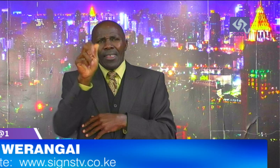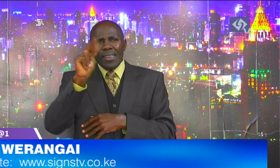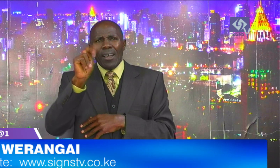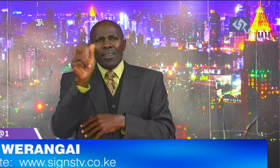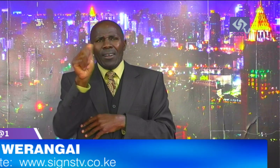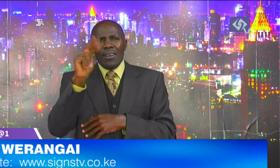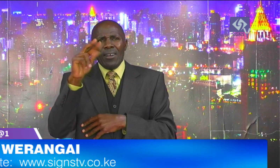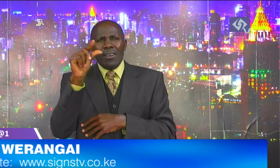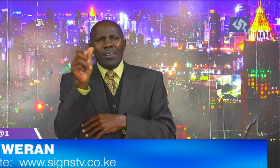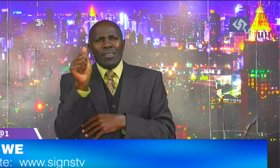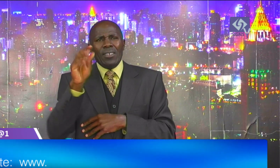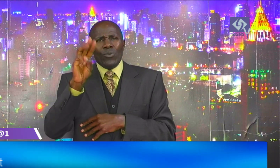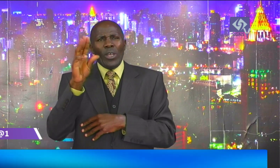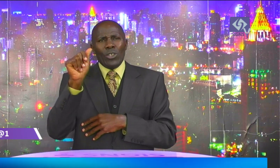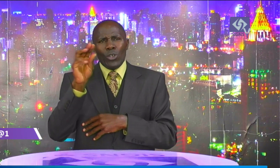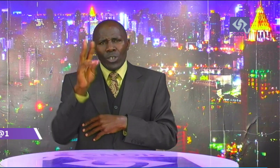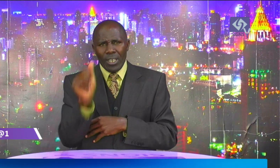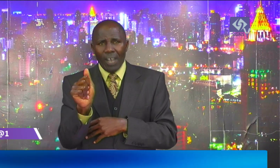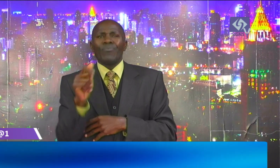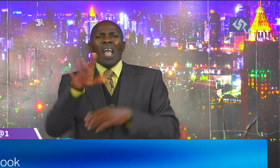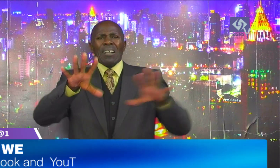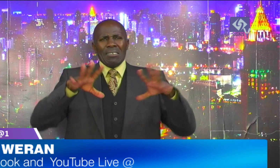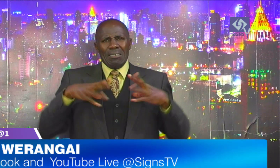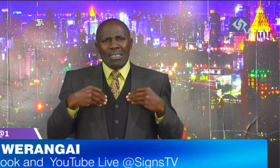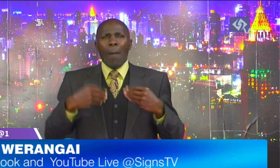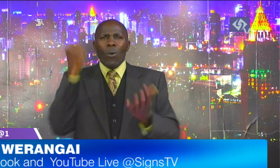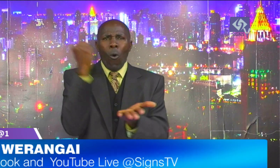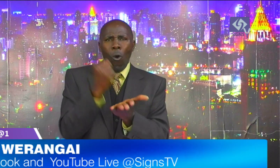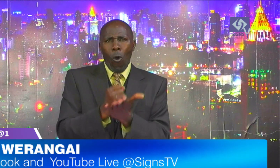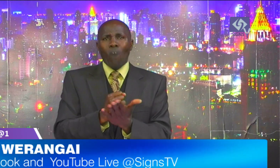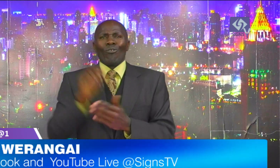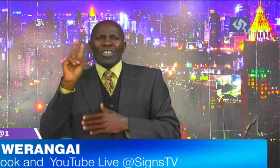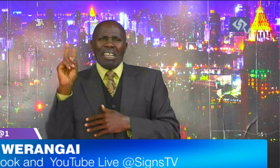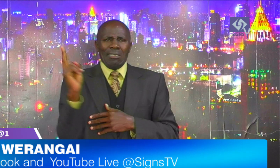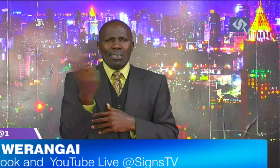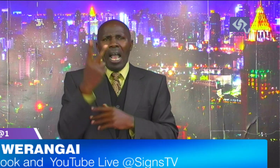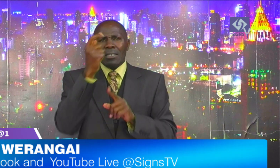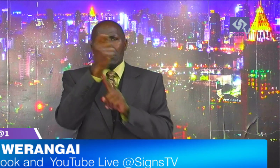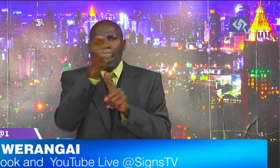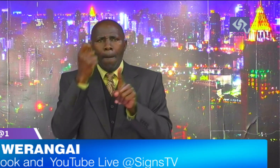4, 2023. Mnangagwa is assuming office for the second term as the President of Zimbabwe.